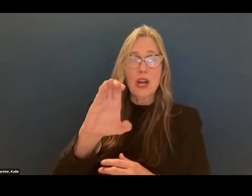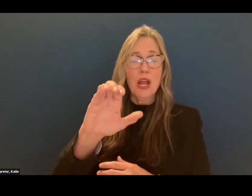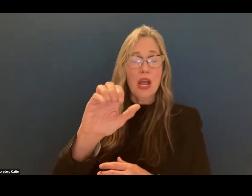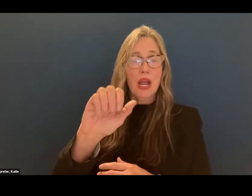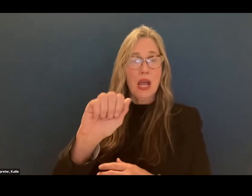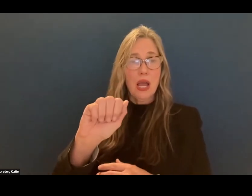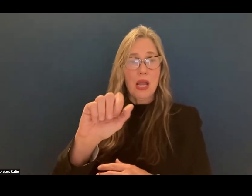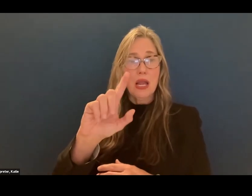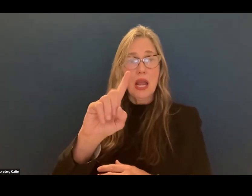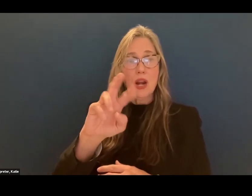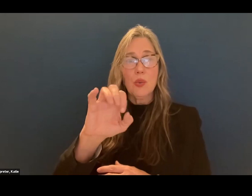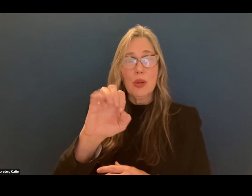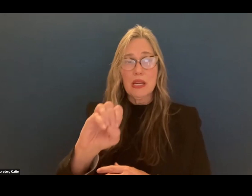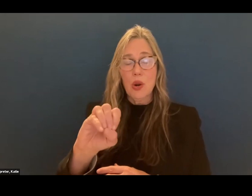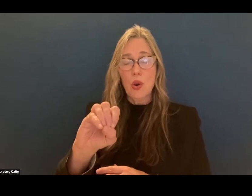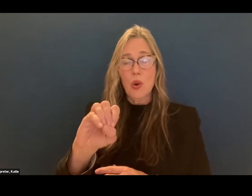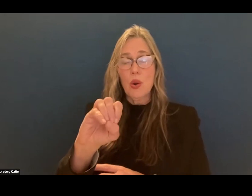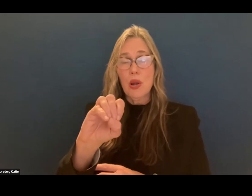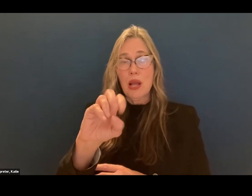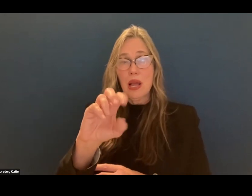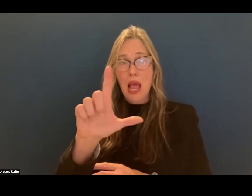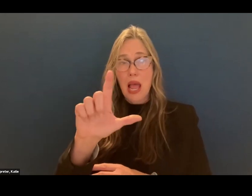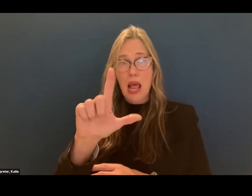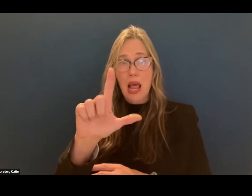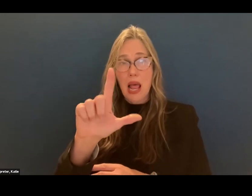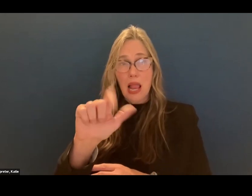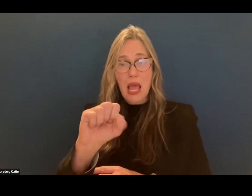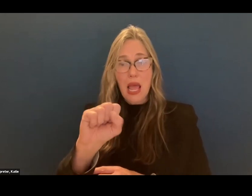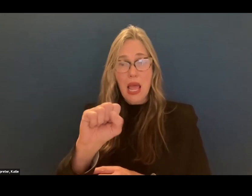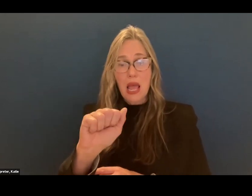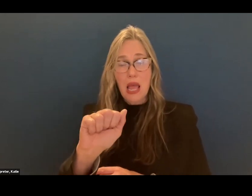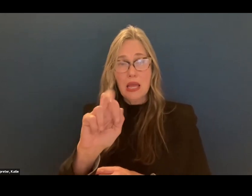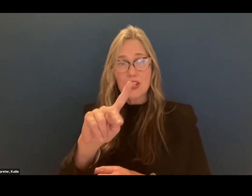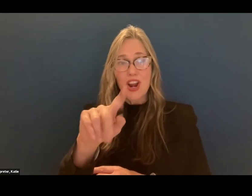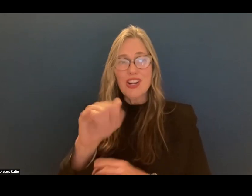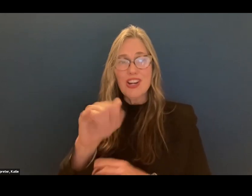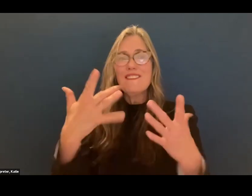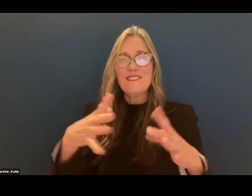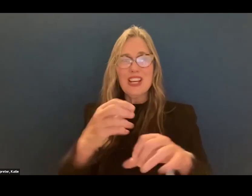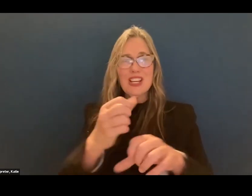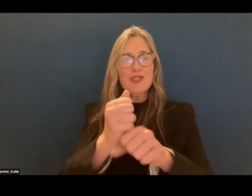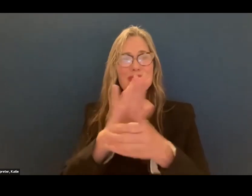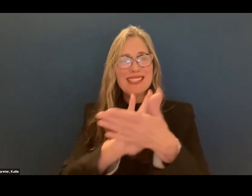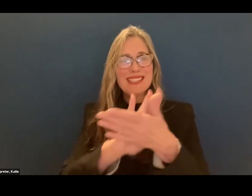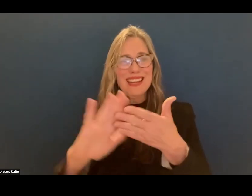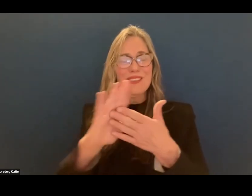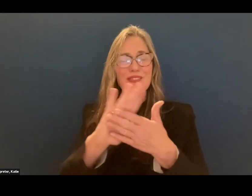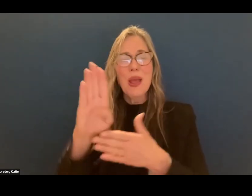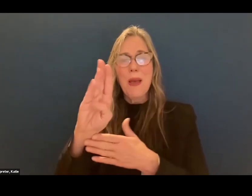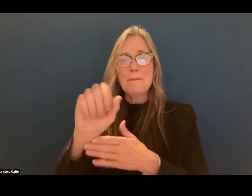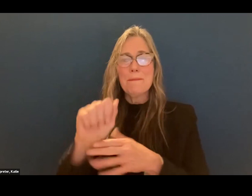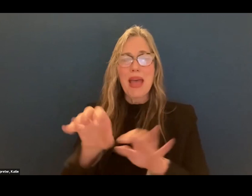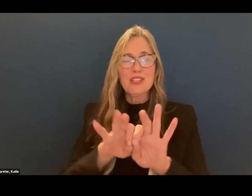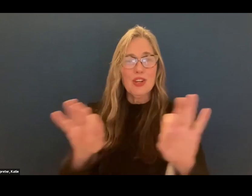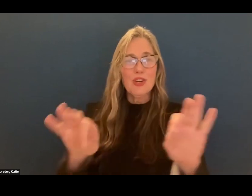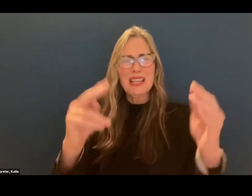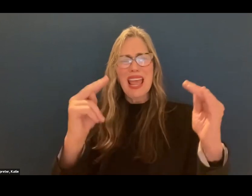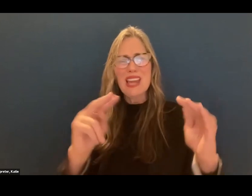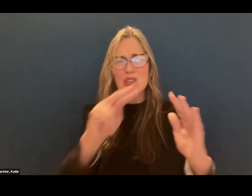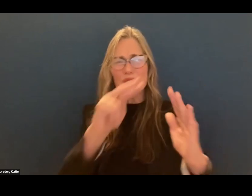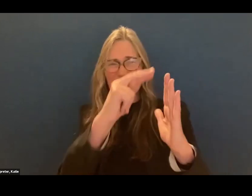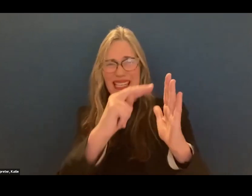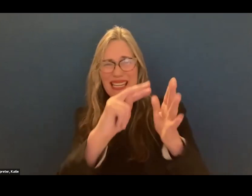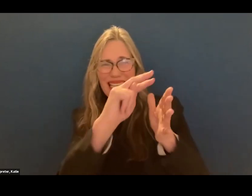Lazarna, who has received the bachelor's degree. And then if you just look down the list just a little ways, I think we